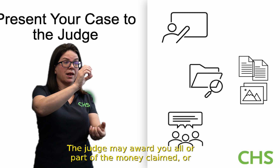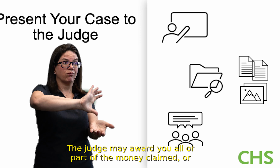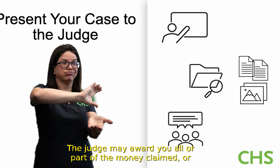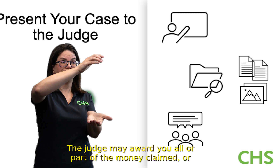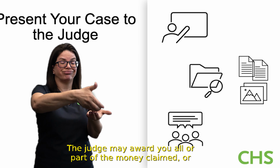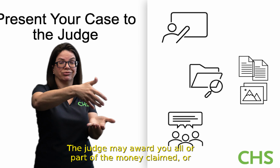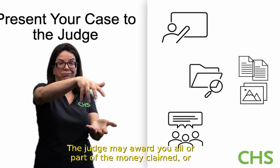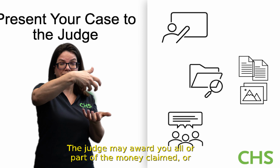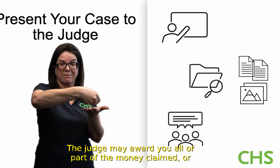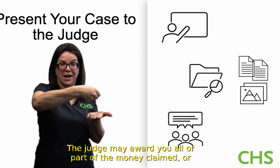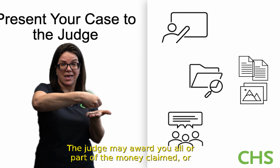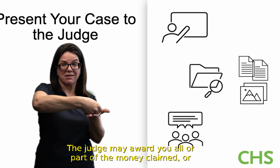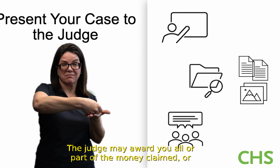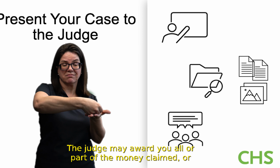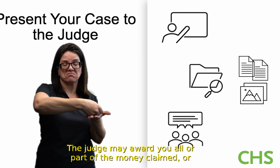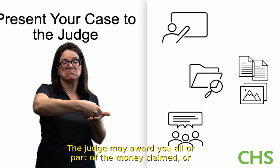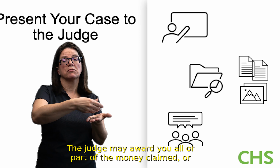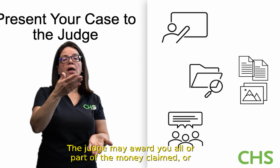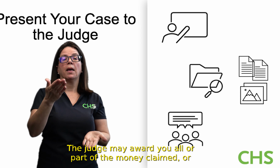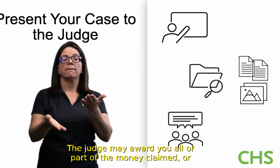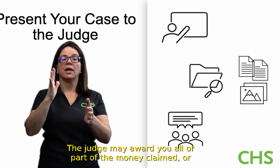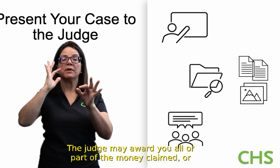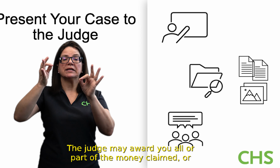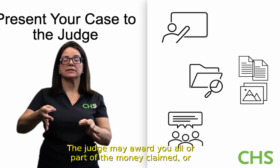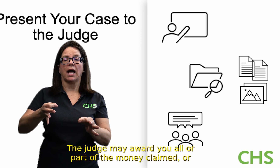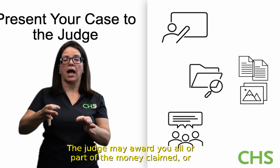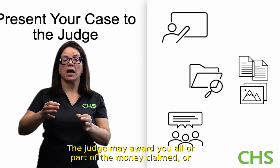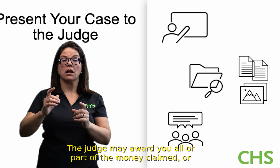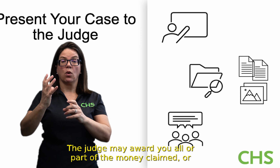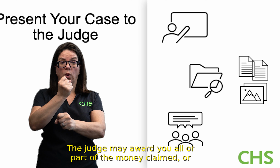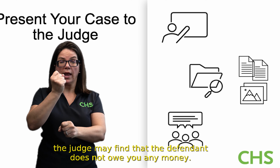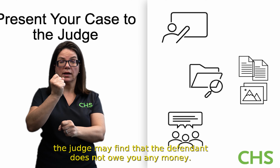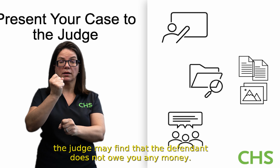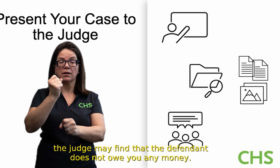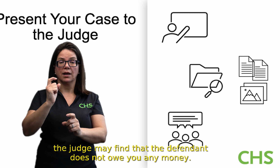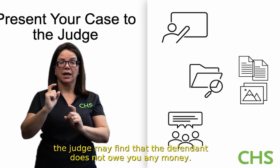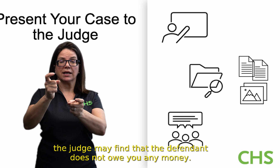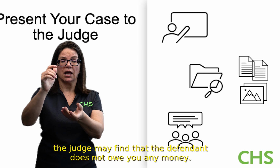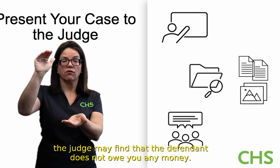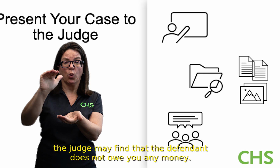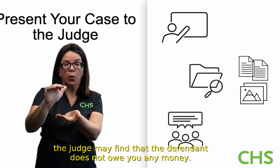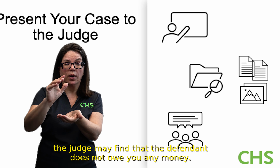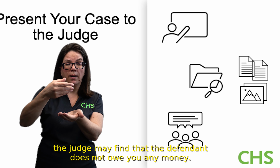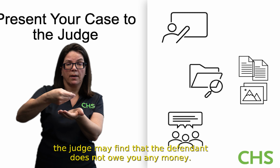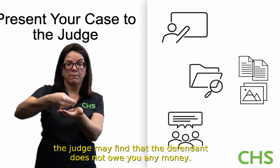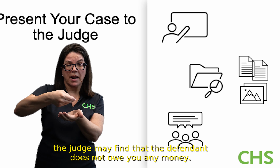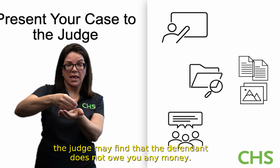The judge may award you all or part of the money claimed, or the judge may find that